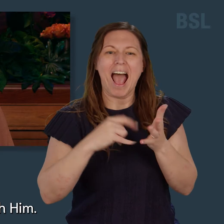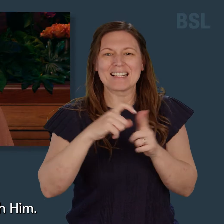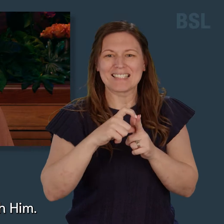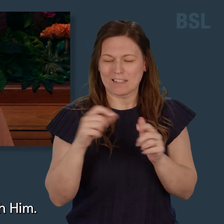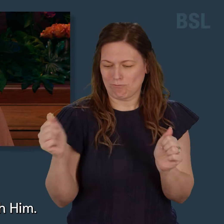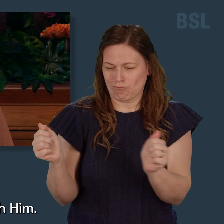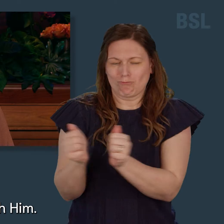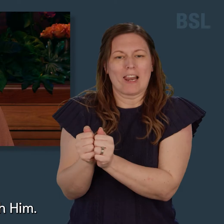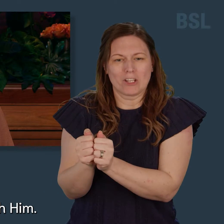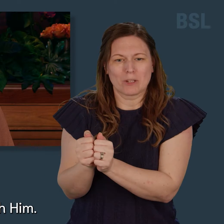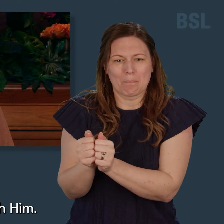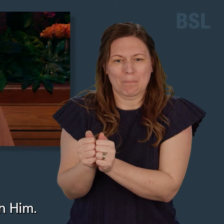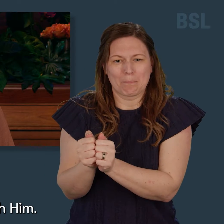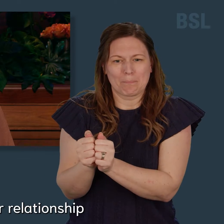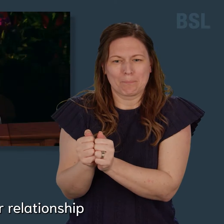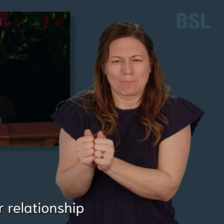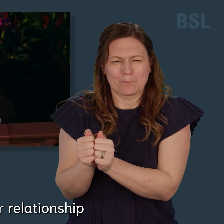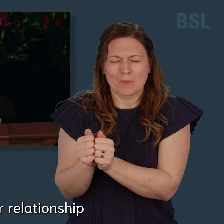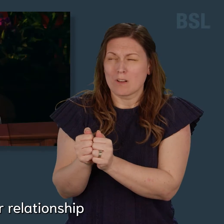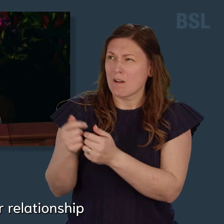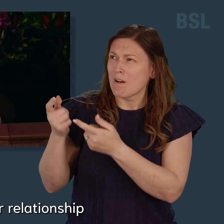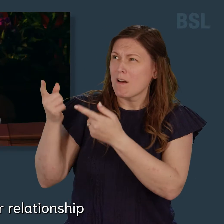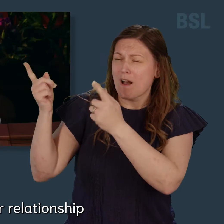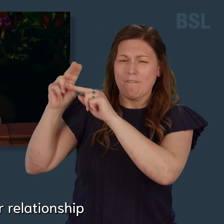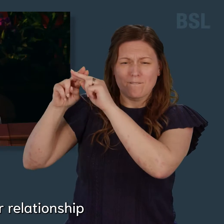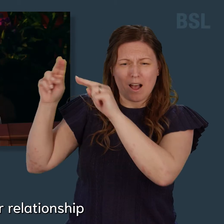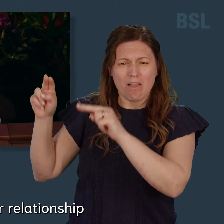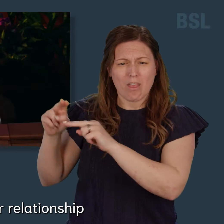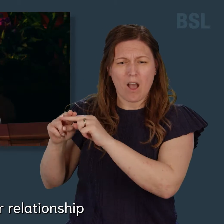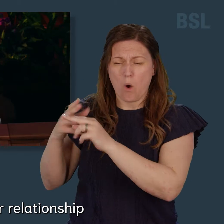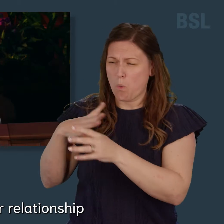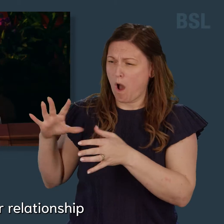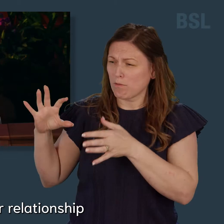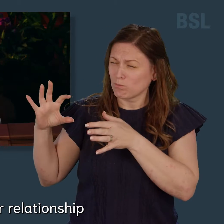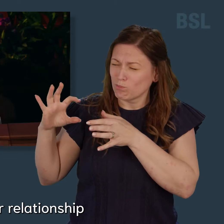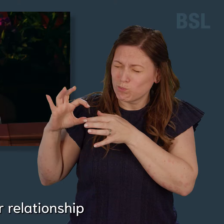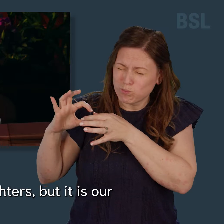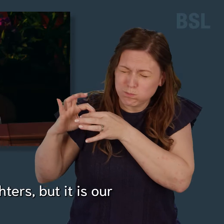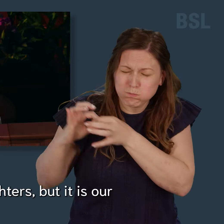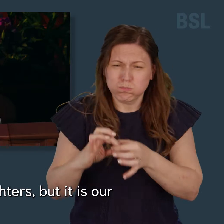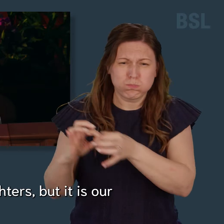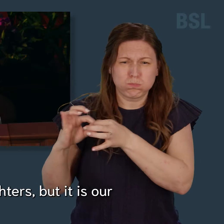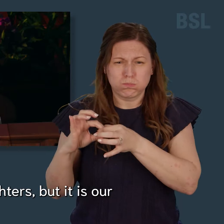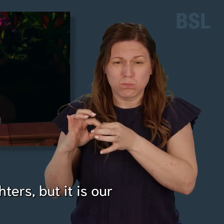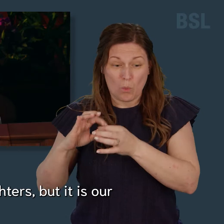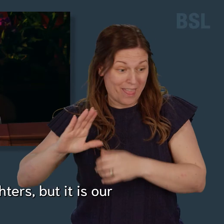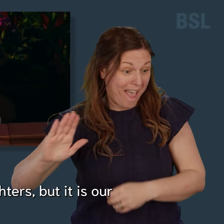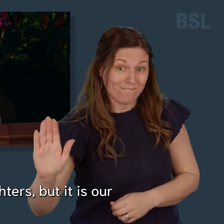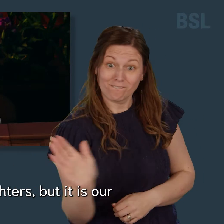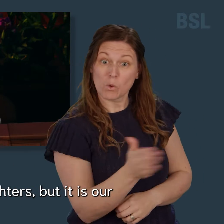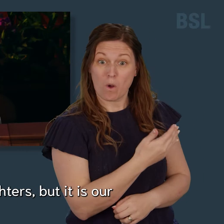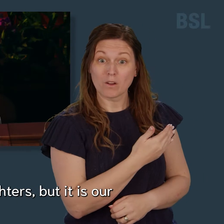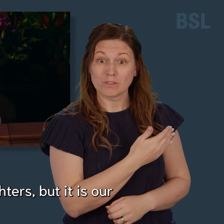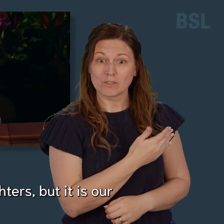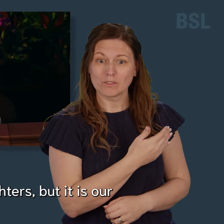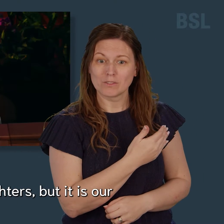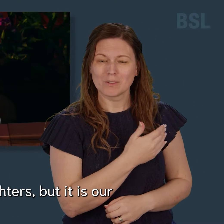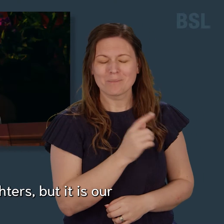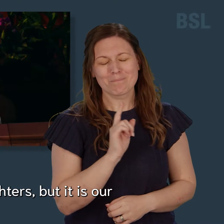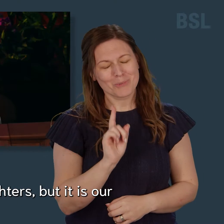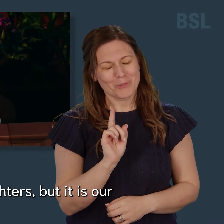hesed relationship with Him. Our Father wants a deeper relationship with all His sons and